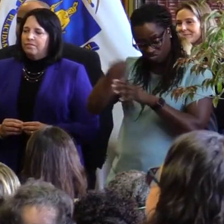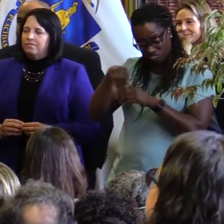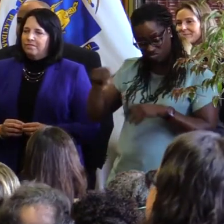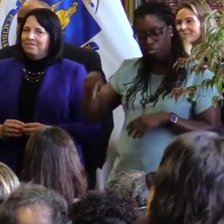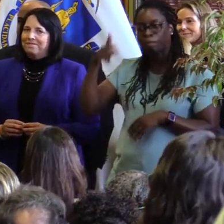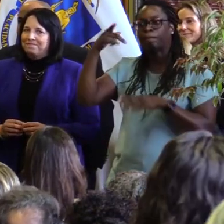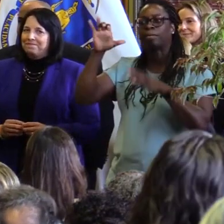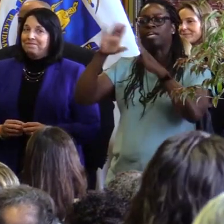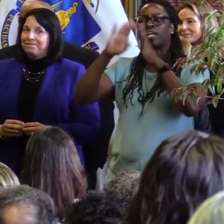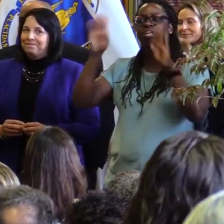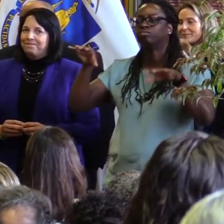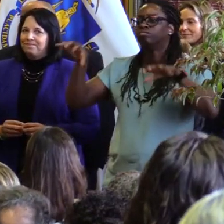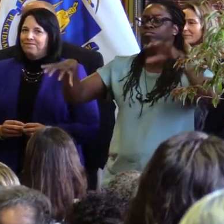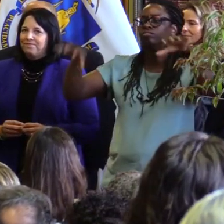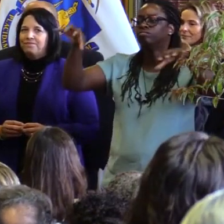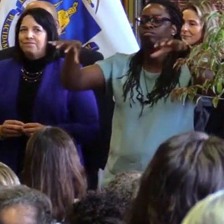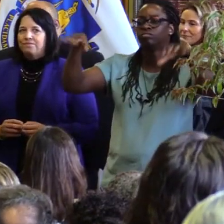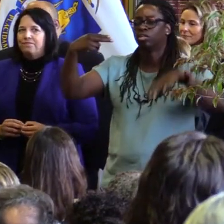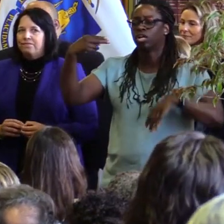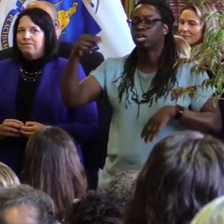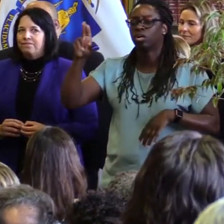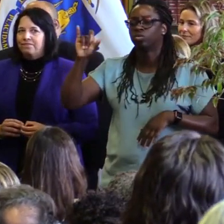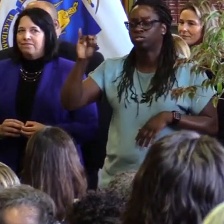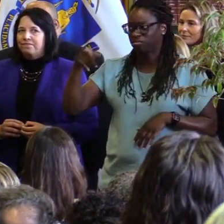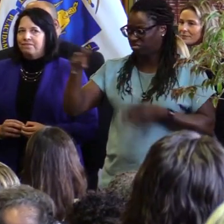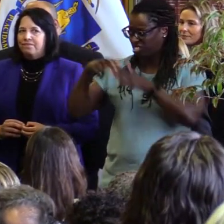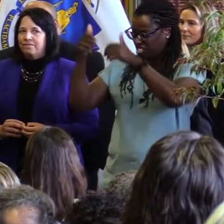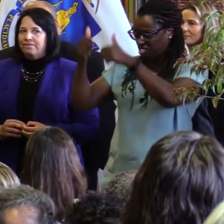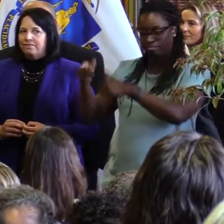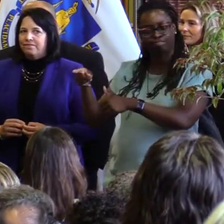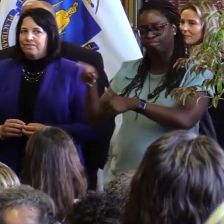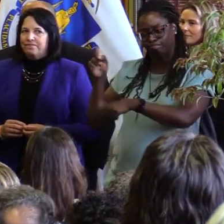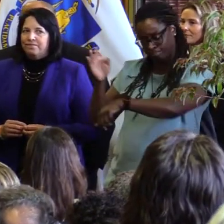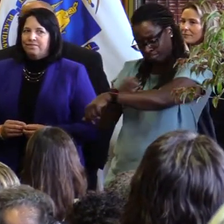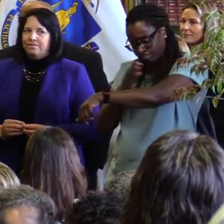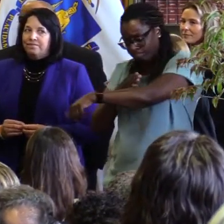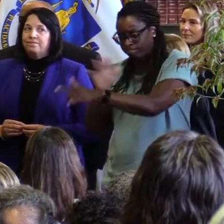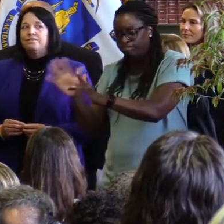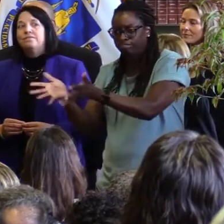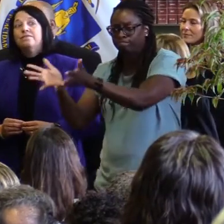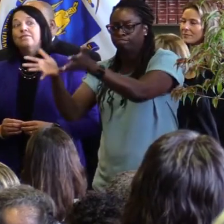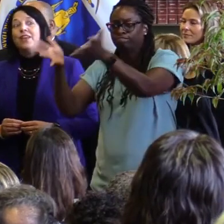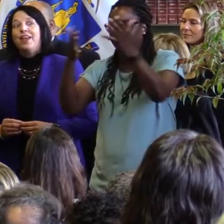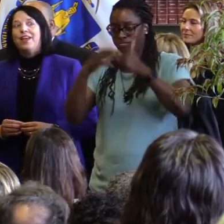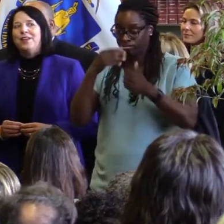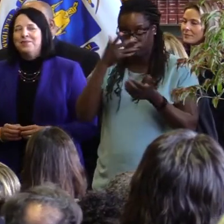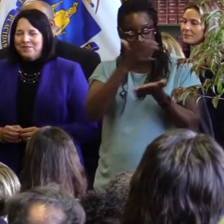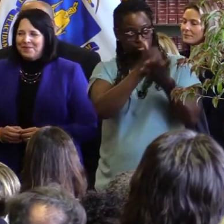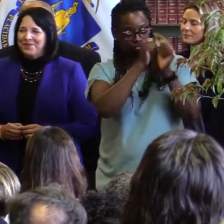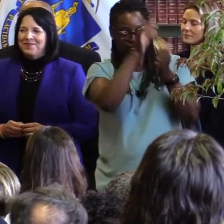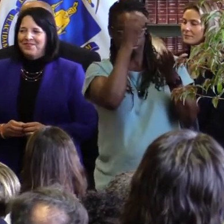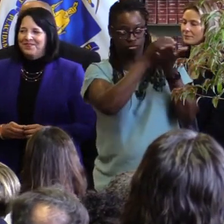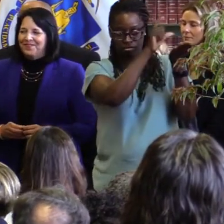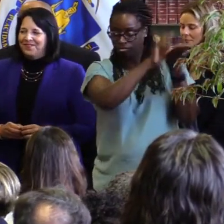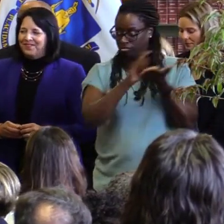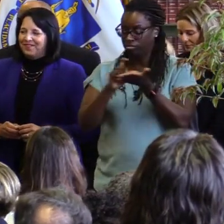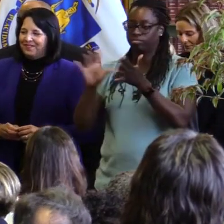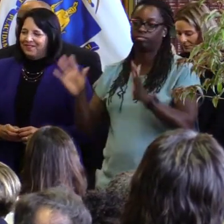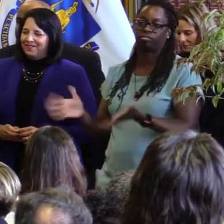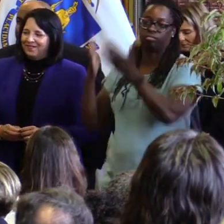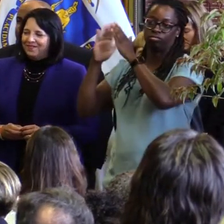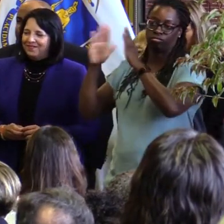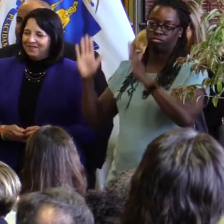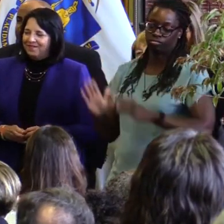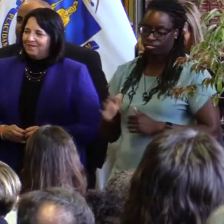all by getting access to new federal climate funds. And in each case, residents are going to end up with high quality,